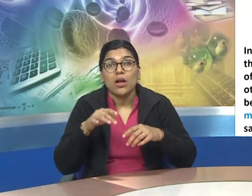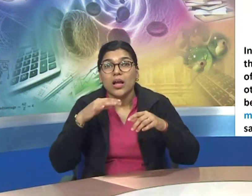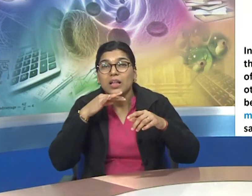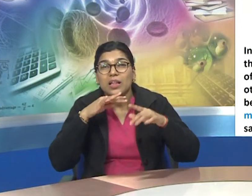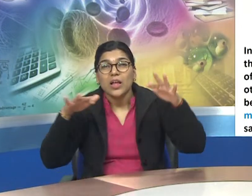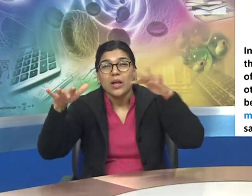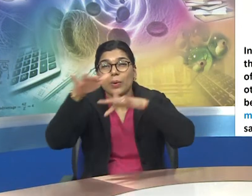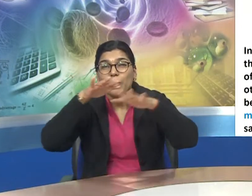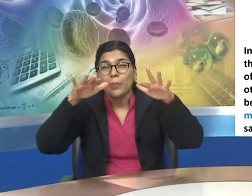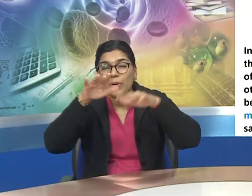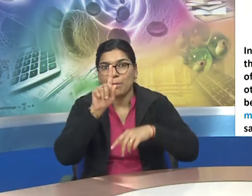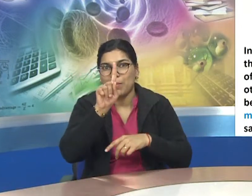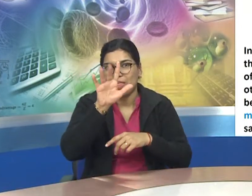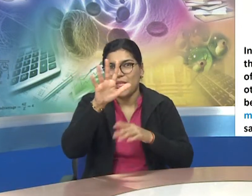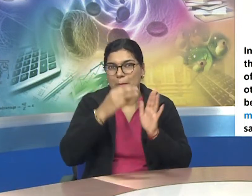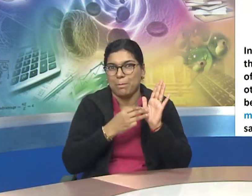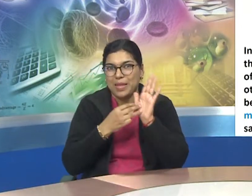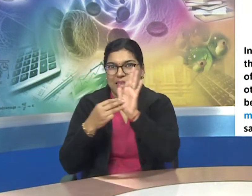that would have otherwise been produced.